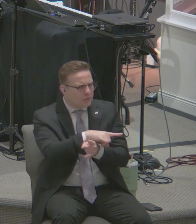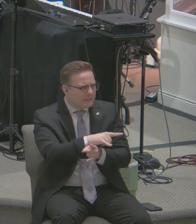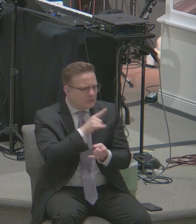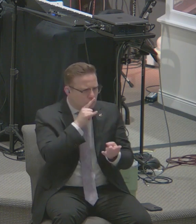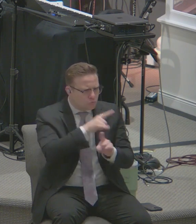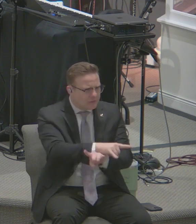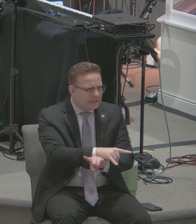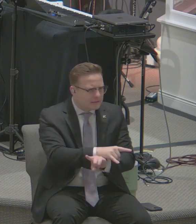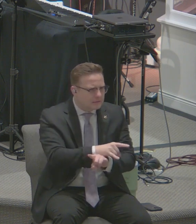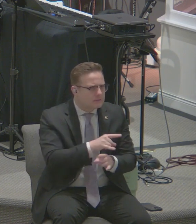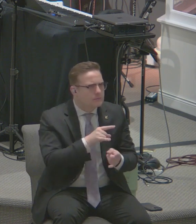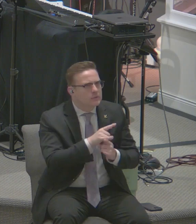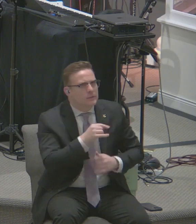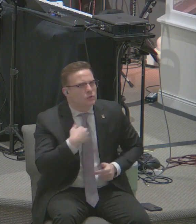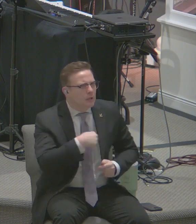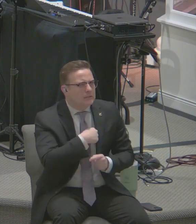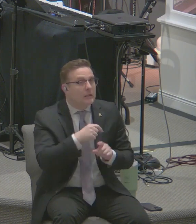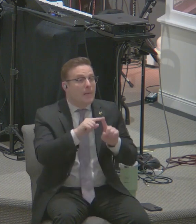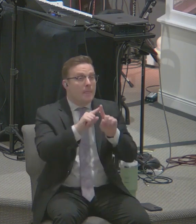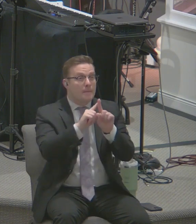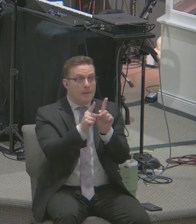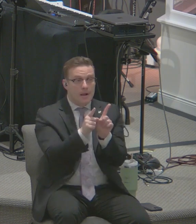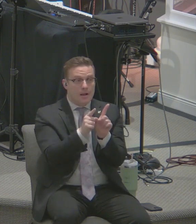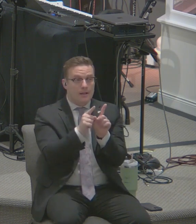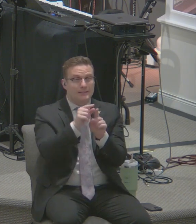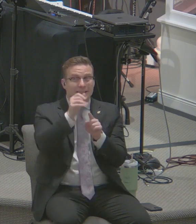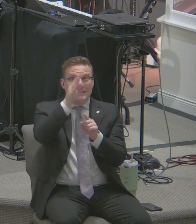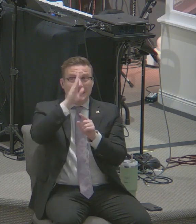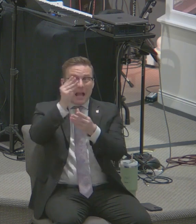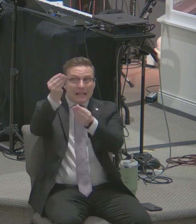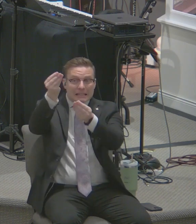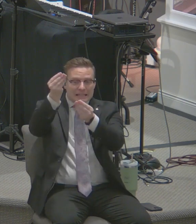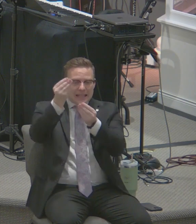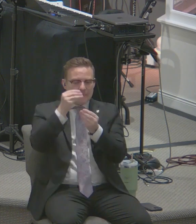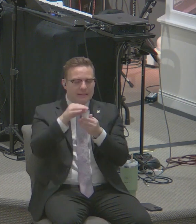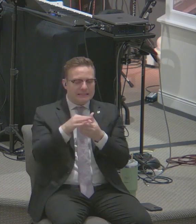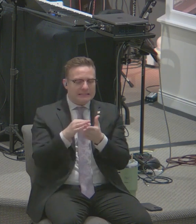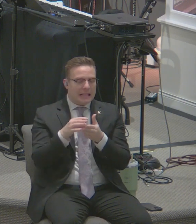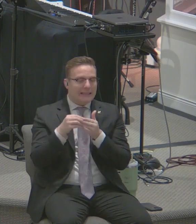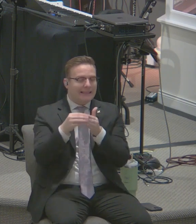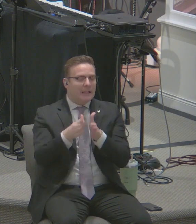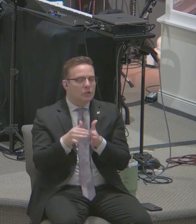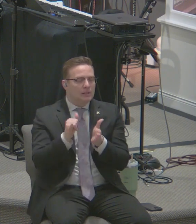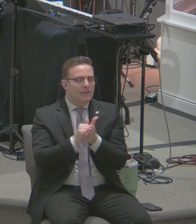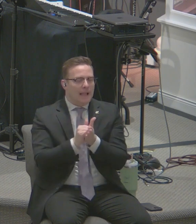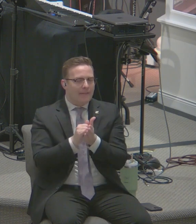And the Bible says he gave us spiritual leaders for that to happen.